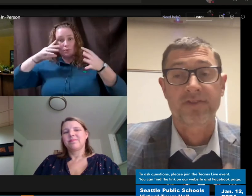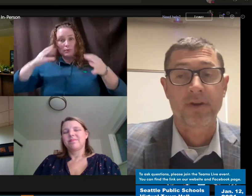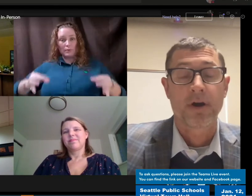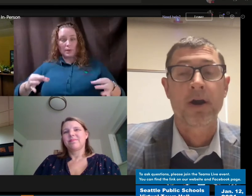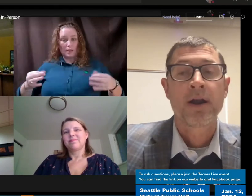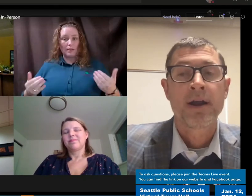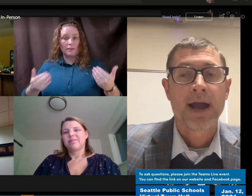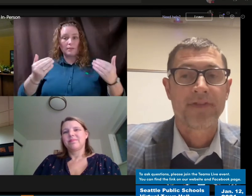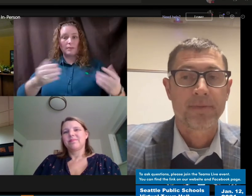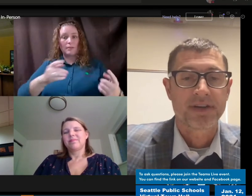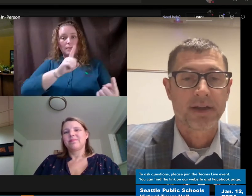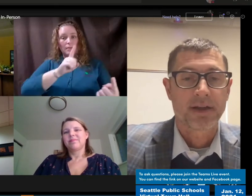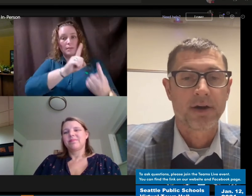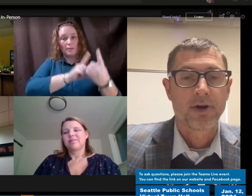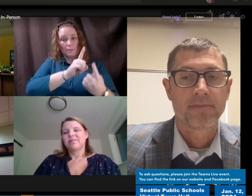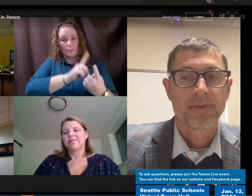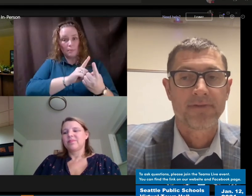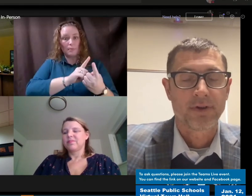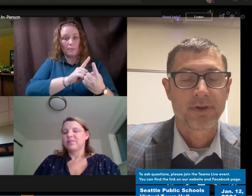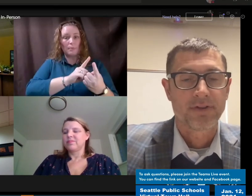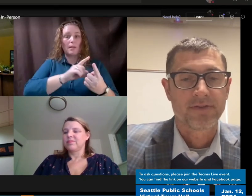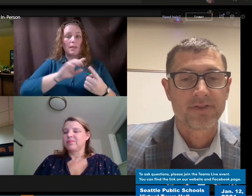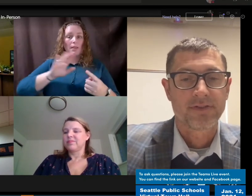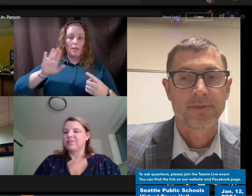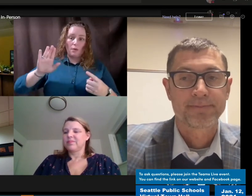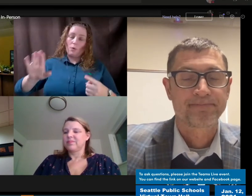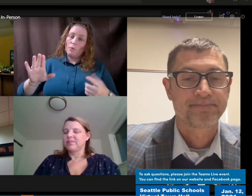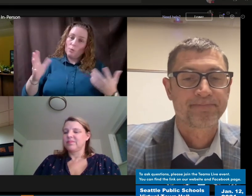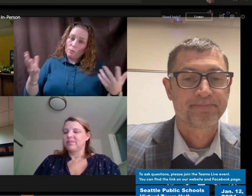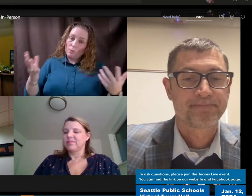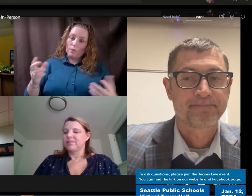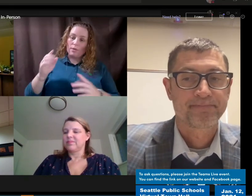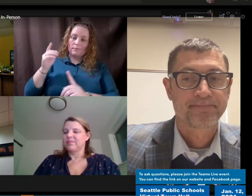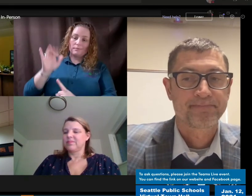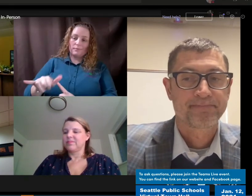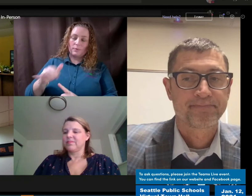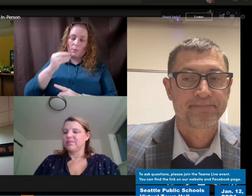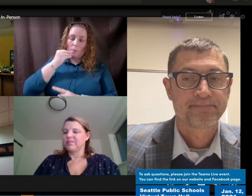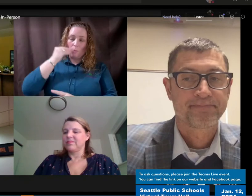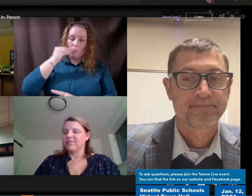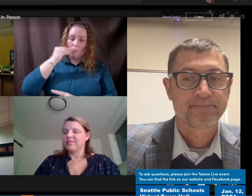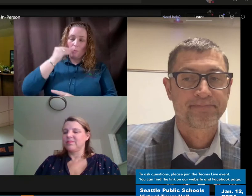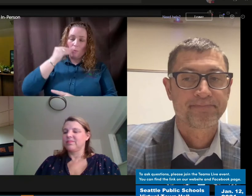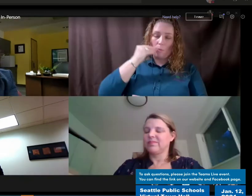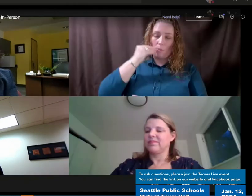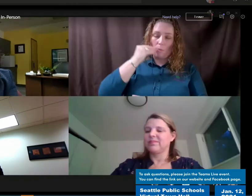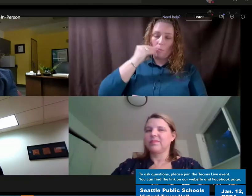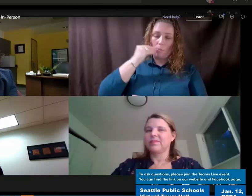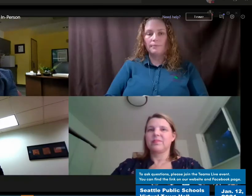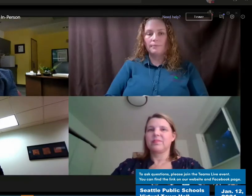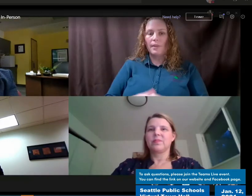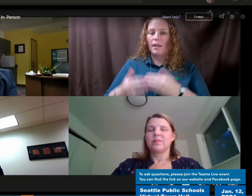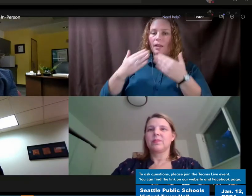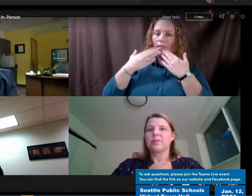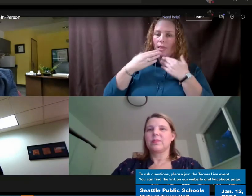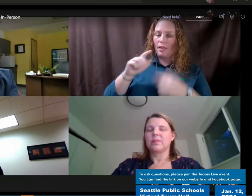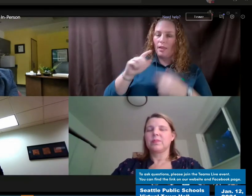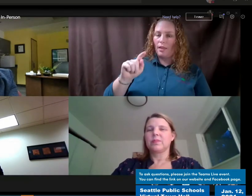or at their particular home for those services. All right, thanks. Trish, do you want that? There's a question